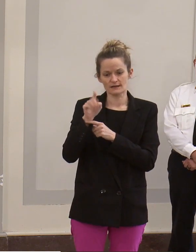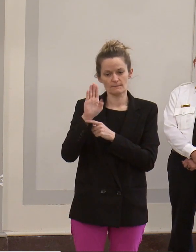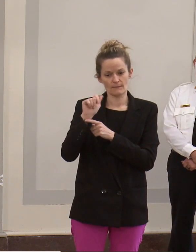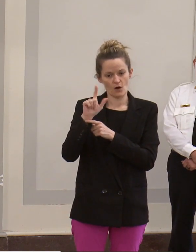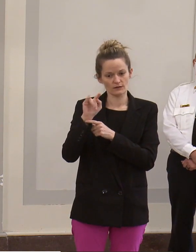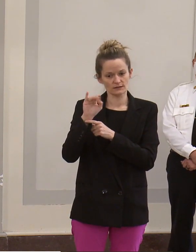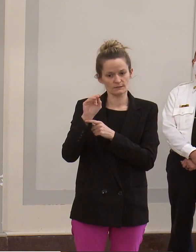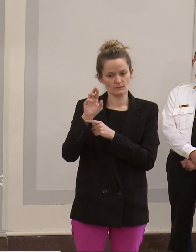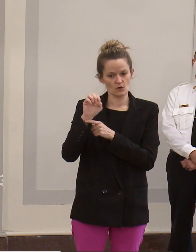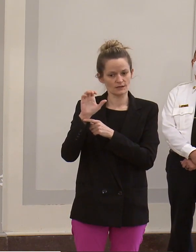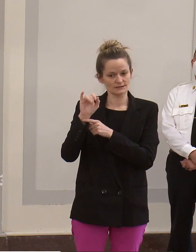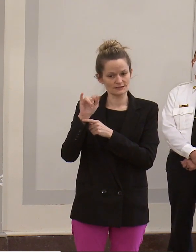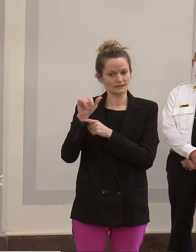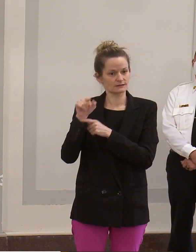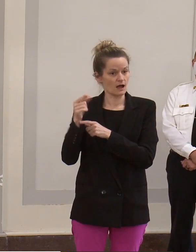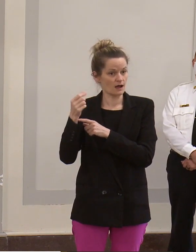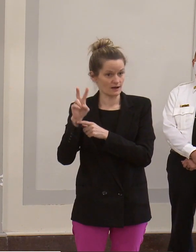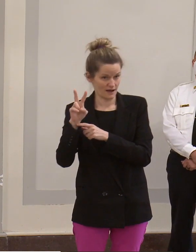covax.baltimorecity.gov. Again, that's